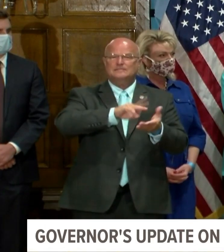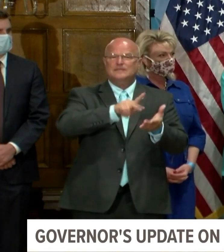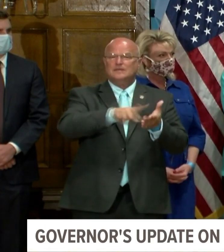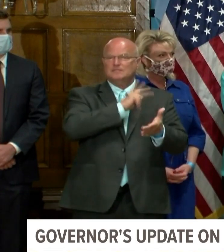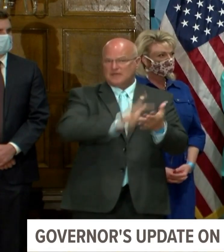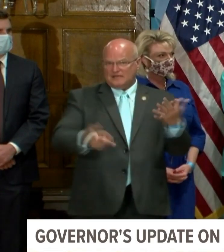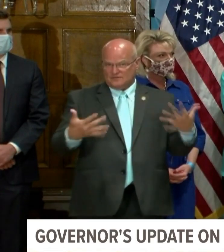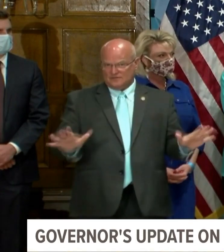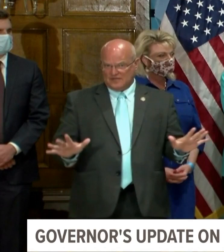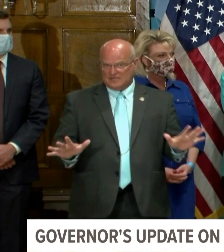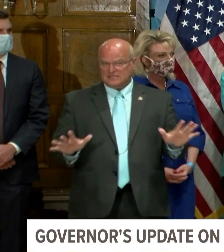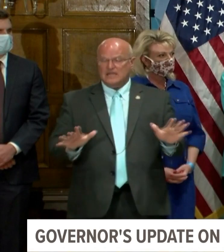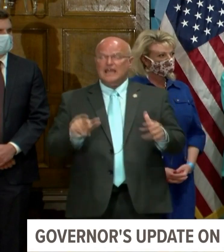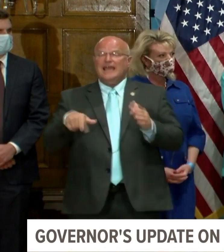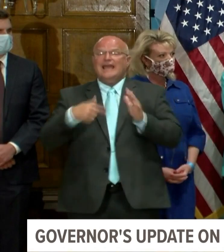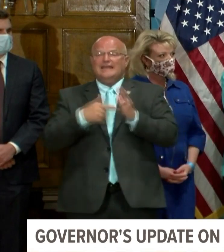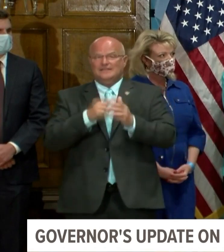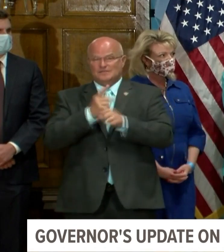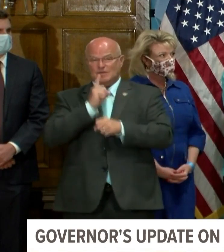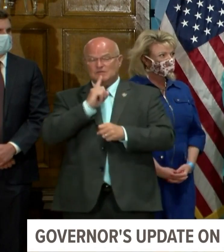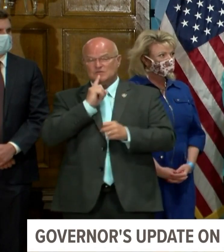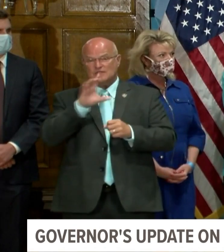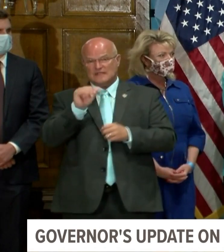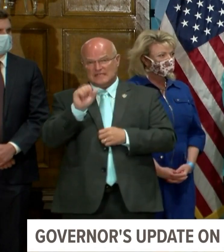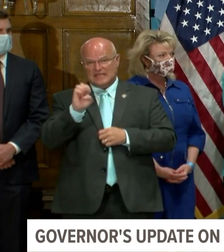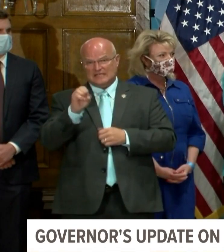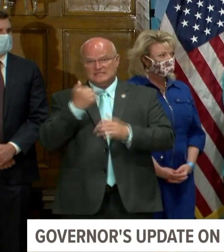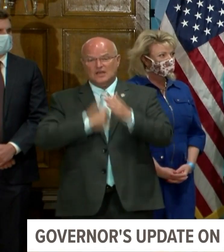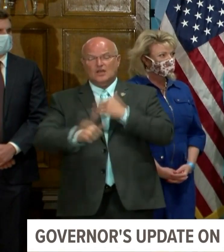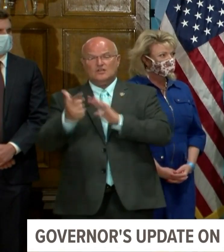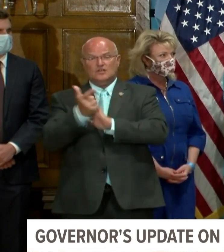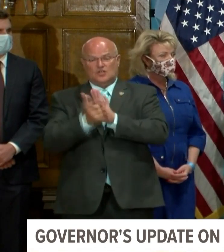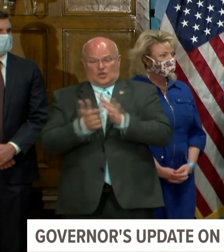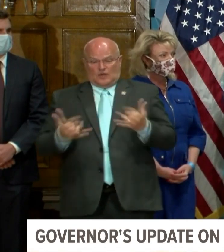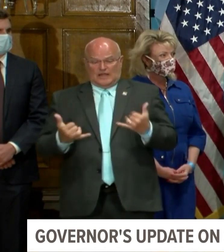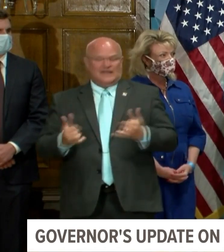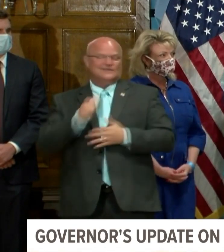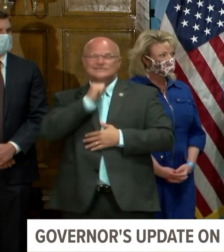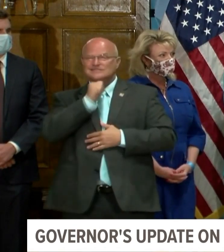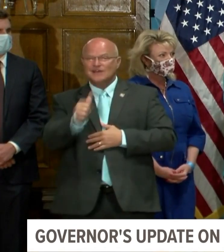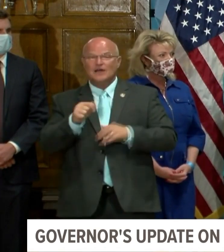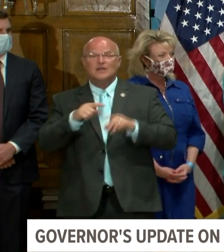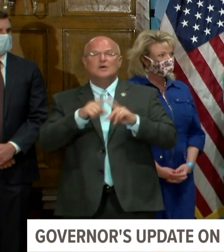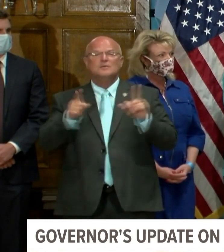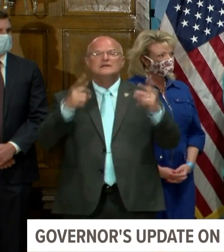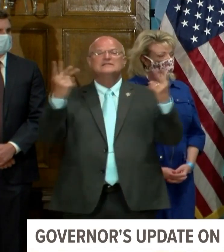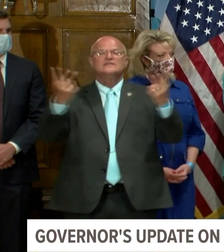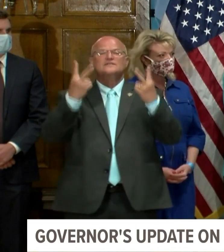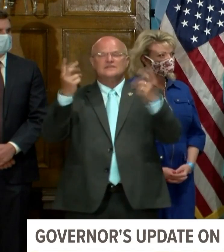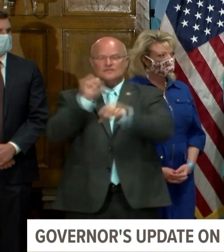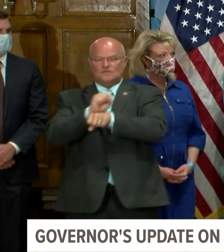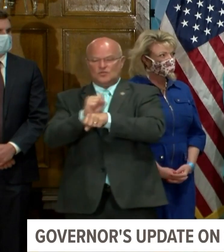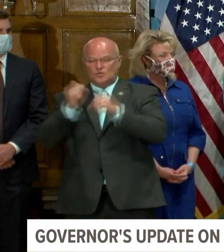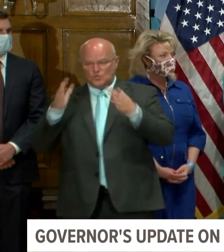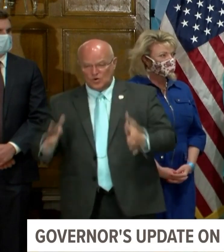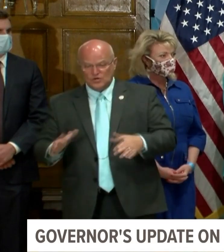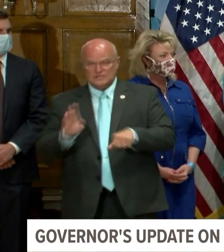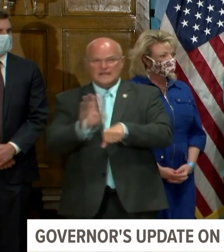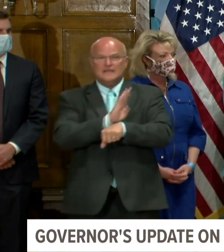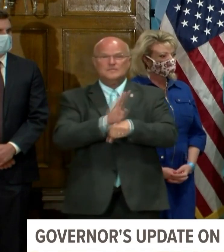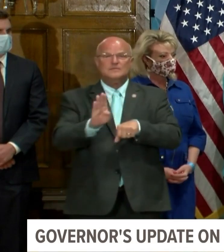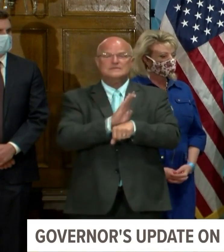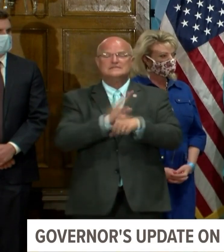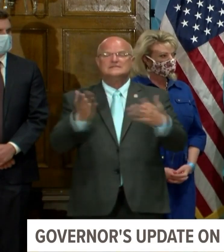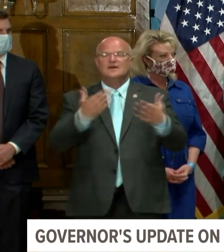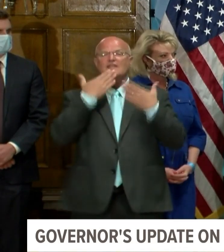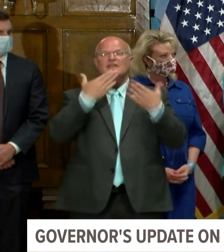comp executive order will make sure that that is the case, because under current law that is not the case. So I think it's a victory for the workers and for the businesses and for Arkansas. So